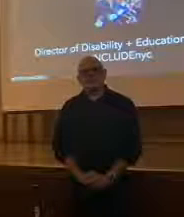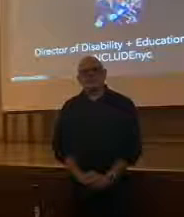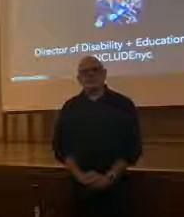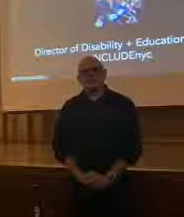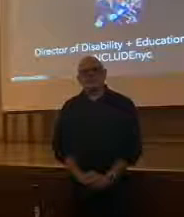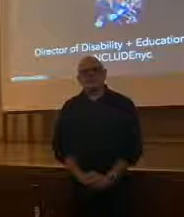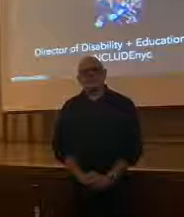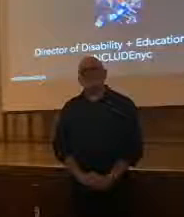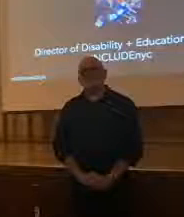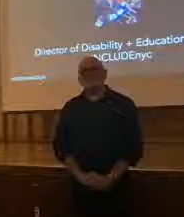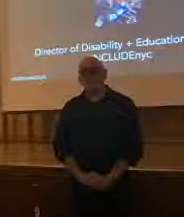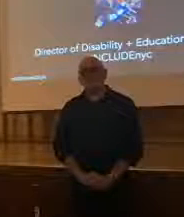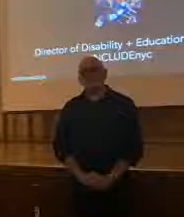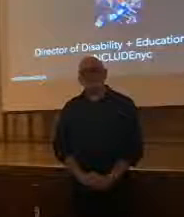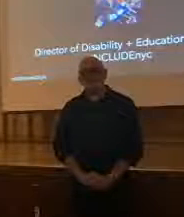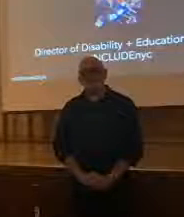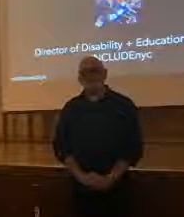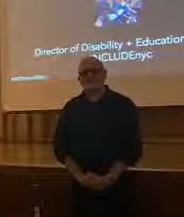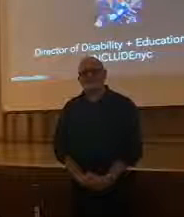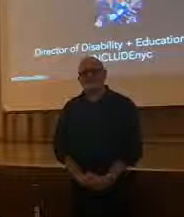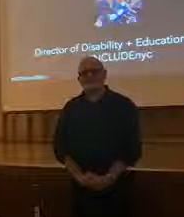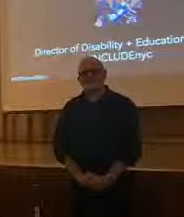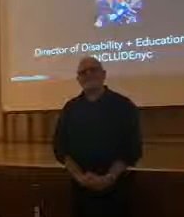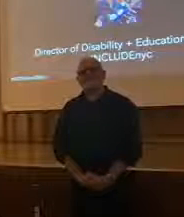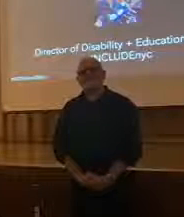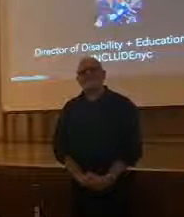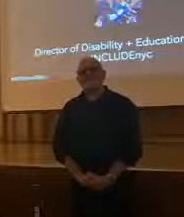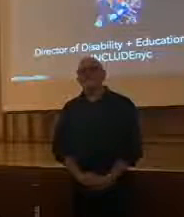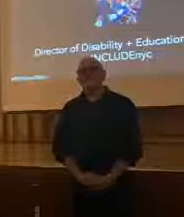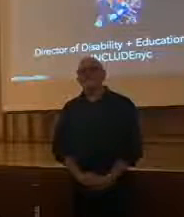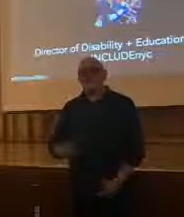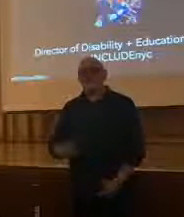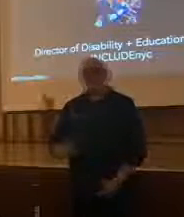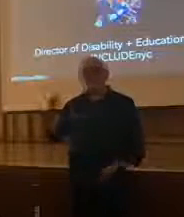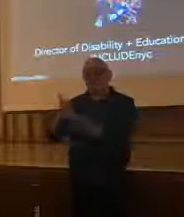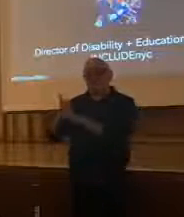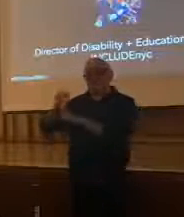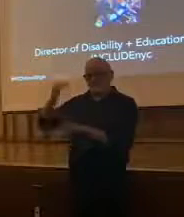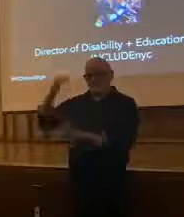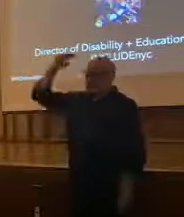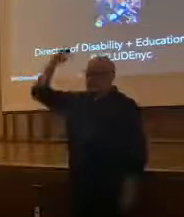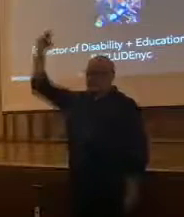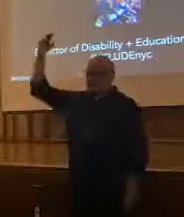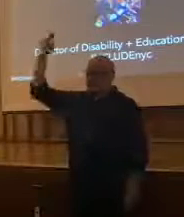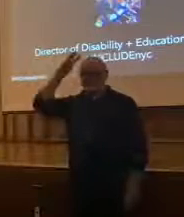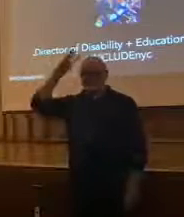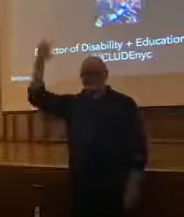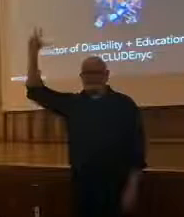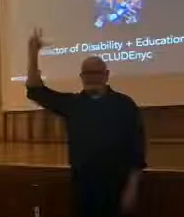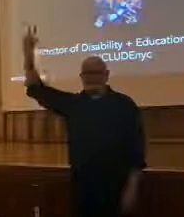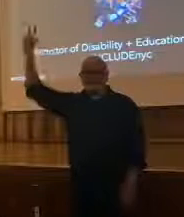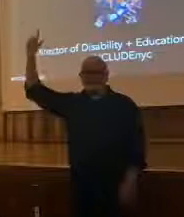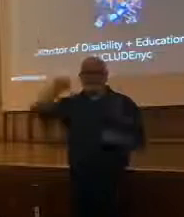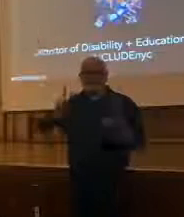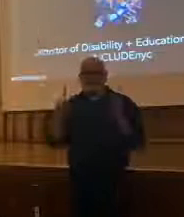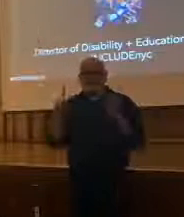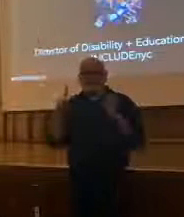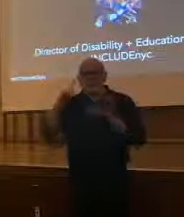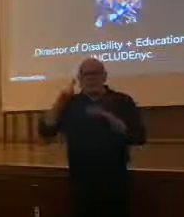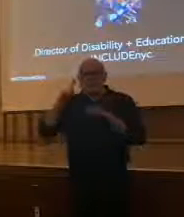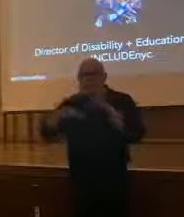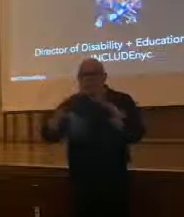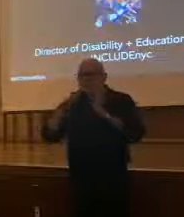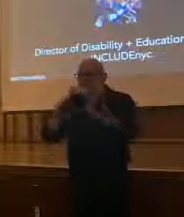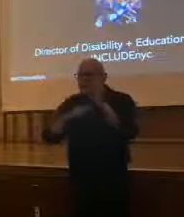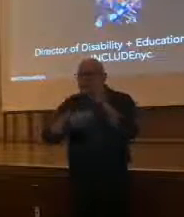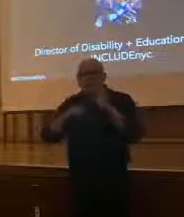program on the Lower East Side in a huge co-located building that heavily integrates performing arts into the curriculum. Jack loves his